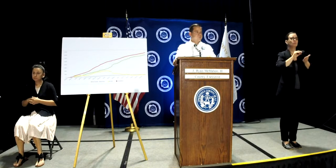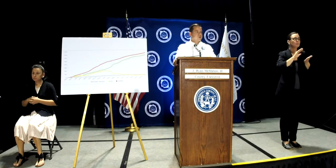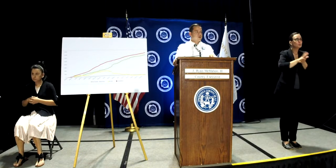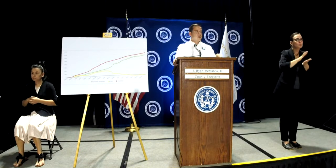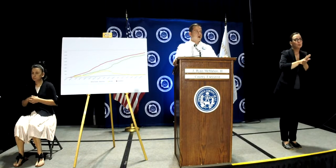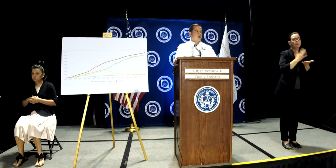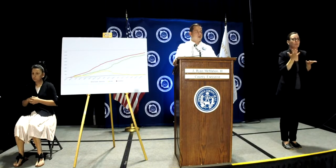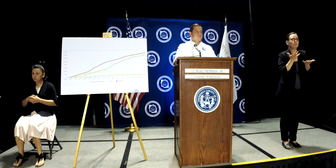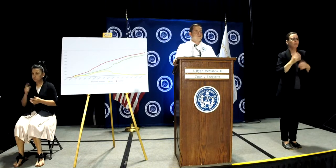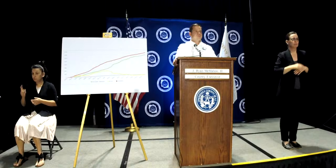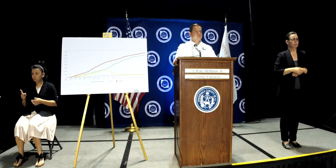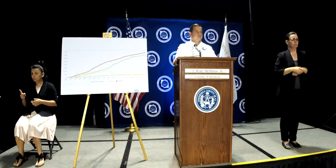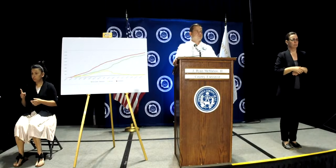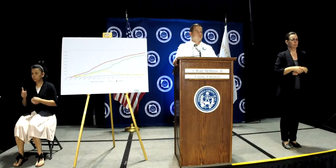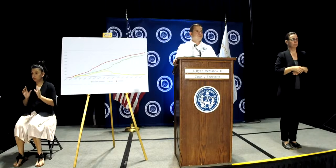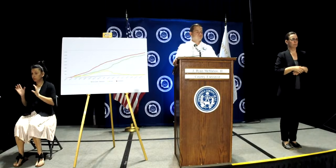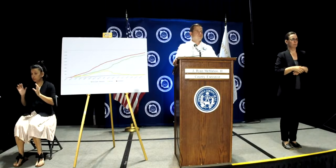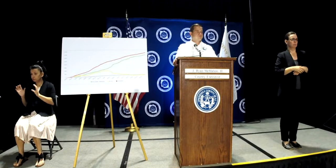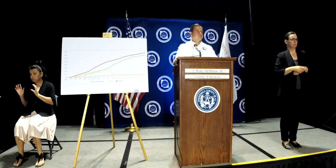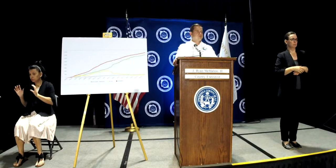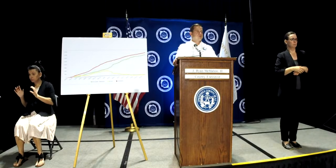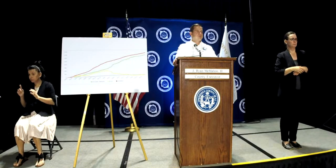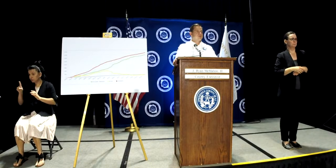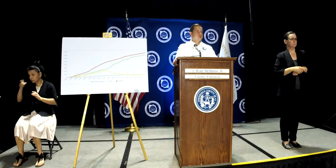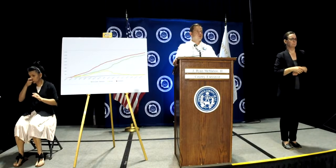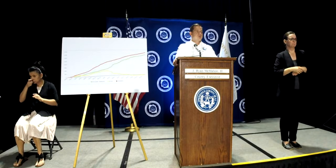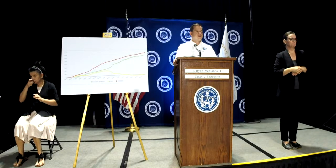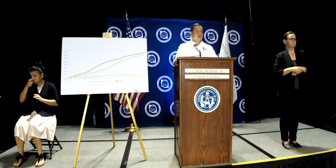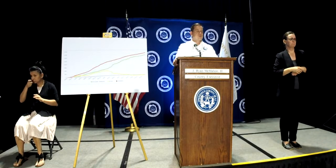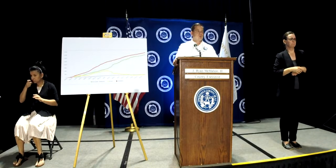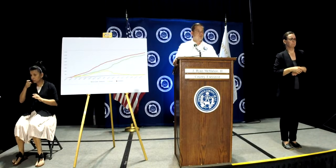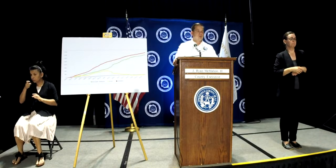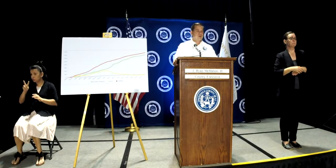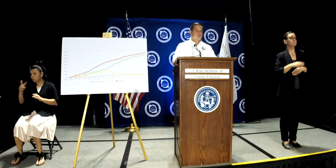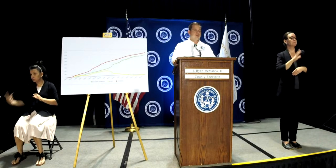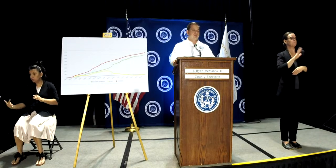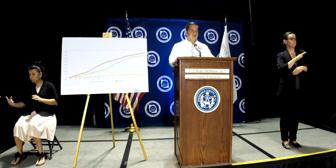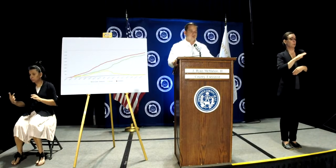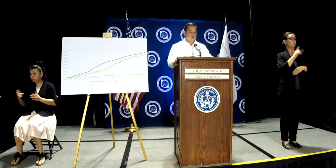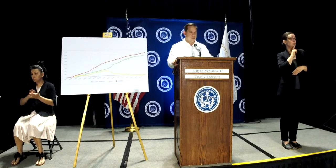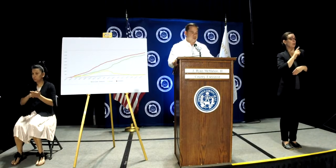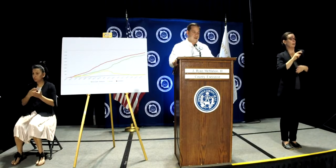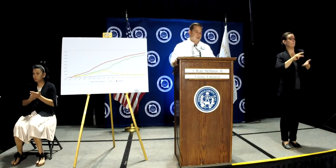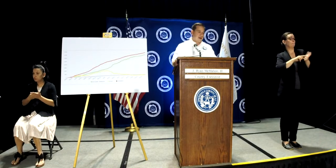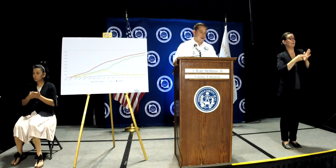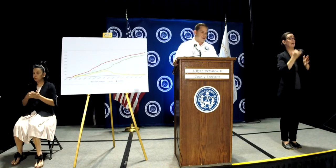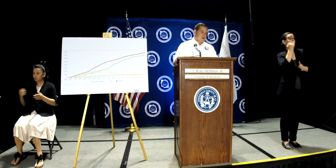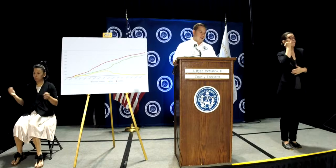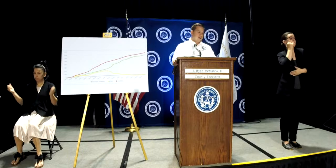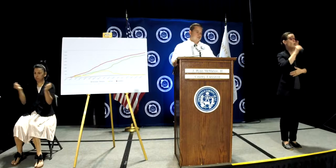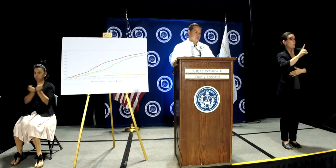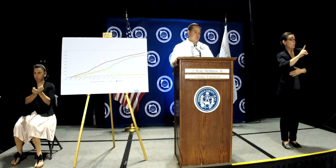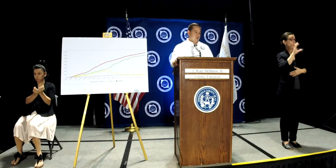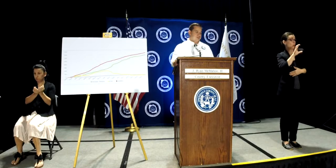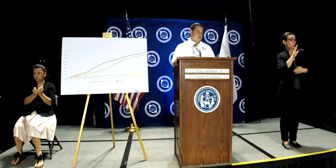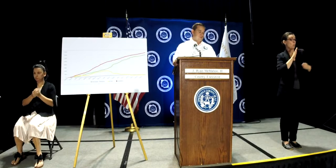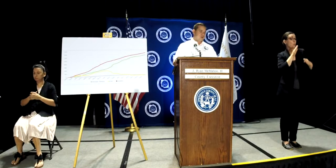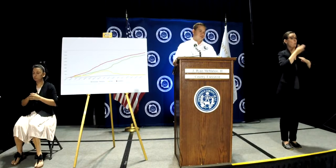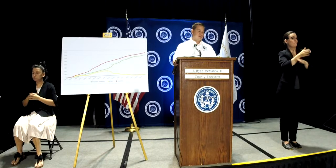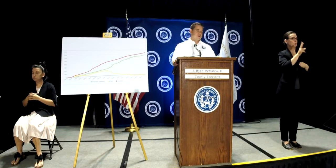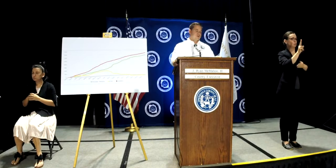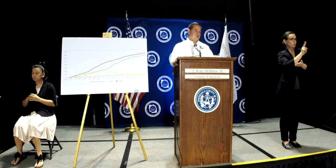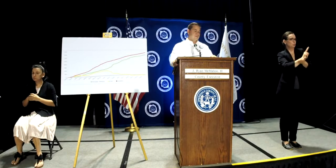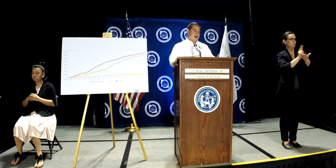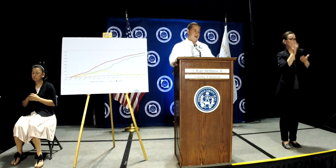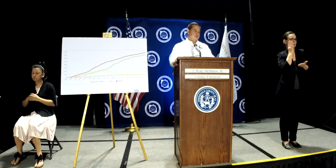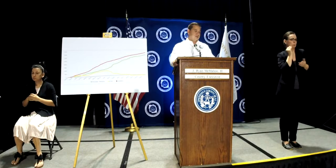weeks. 100 positive cases over 2 weeks. In 2 weeks. That's what we believe. We're going to get clarification on that. To your point, Tim, you